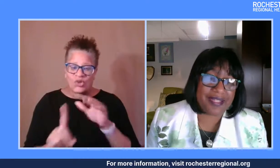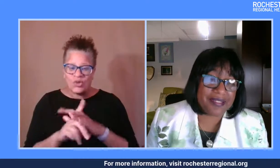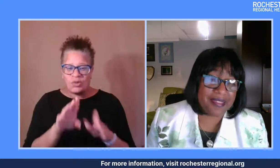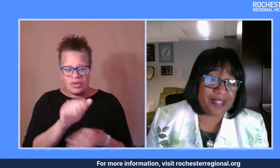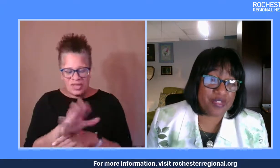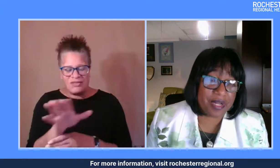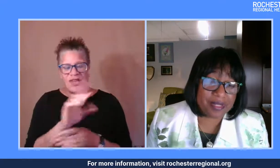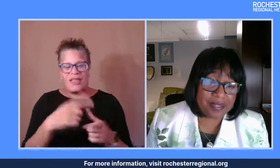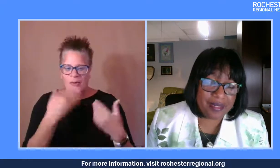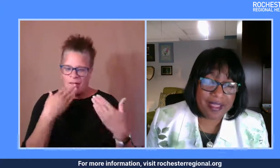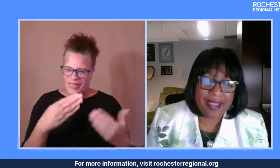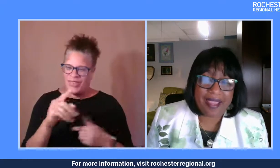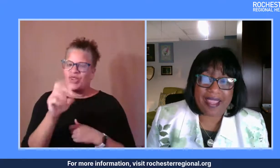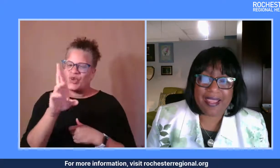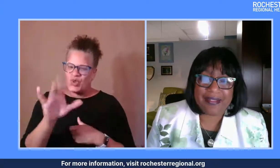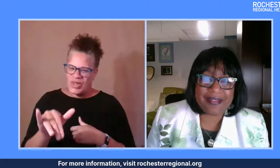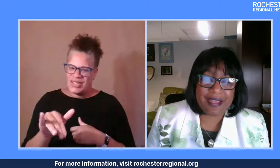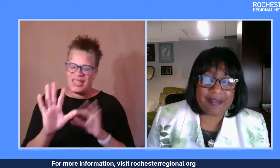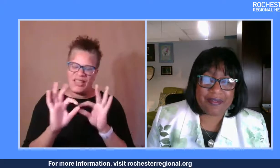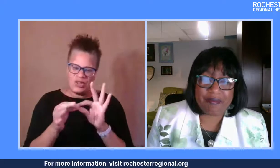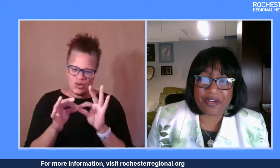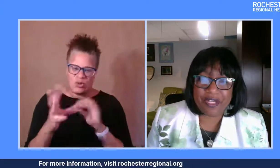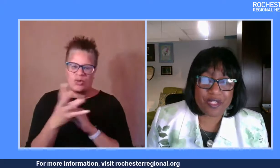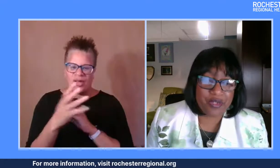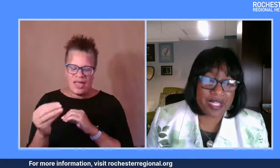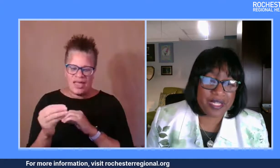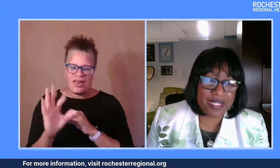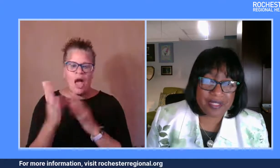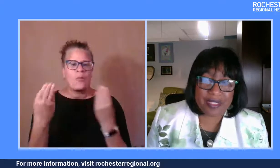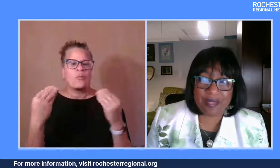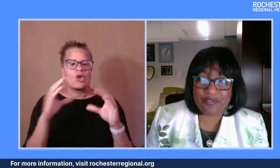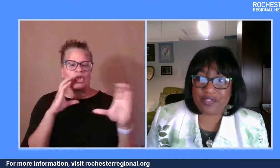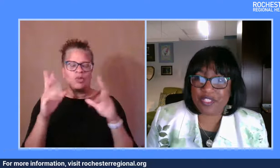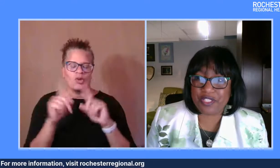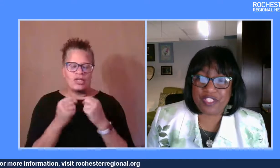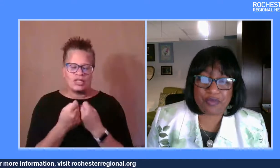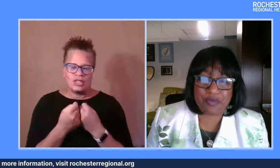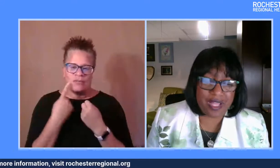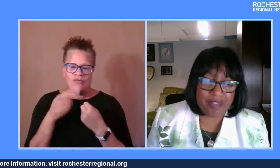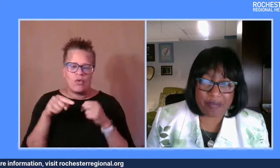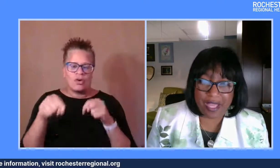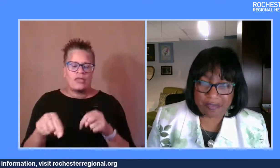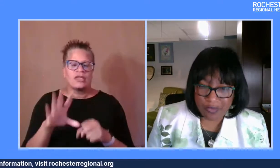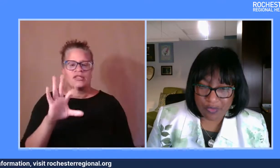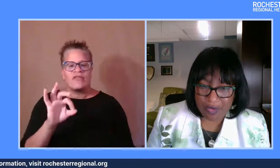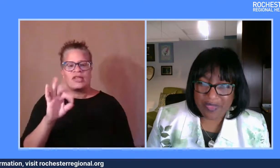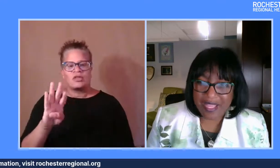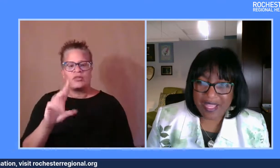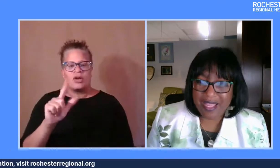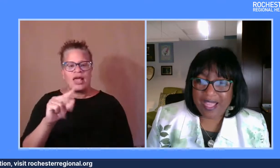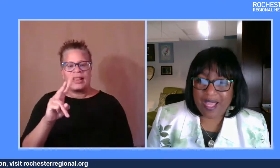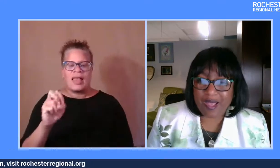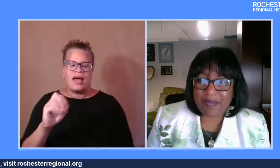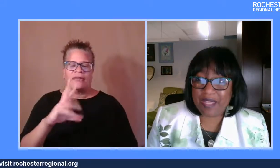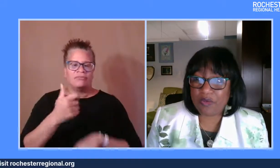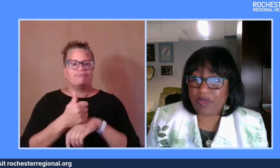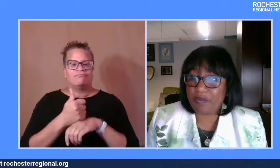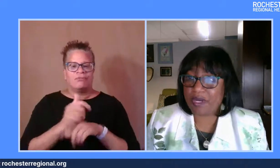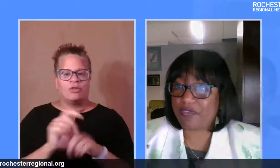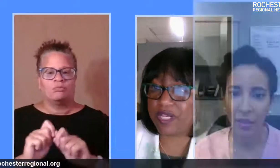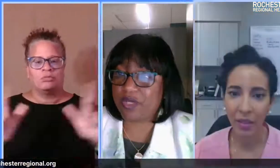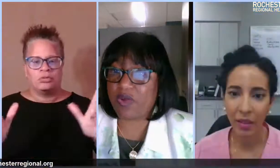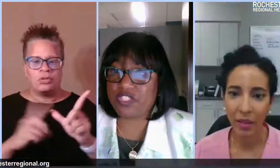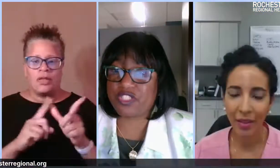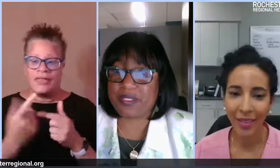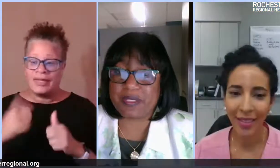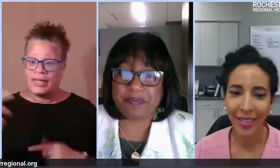I'd like to thank Tracy and our marketing and communications team for this Facebook Live platform. And we'll open up for